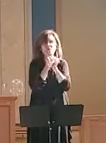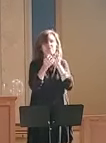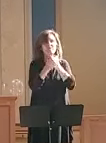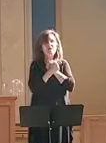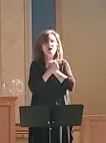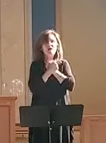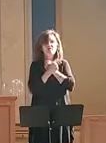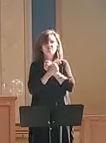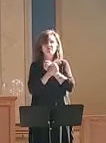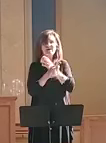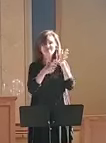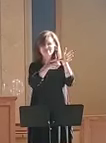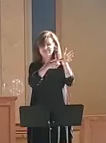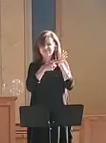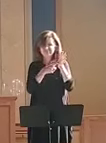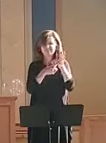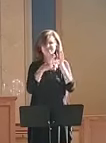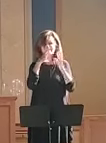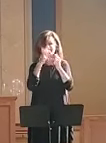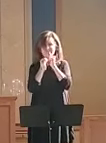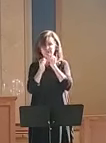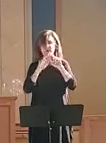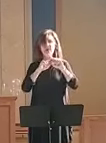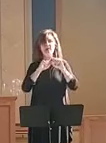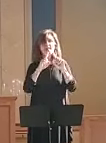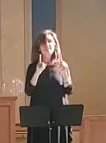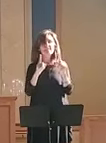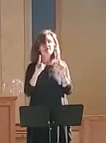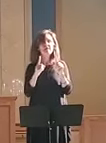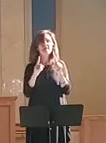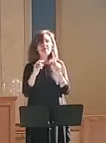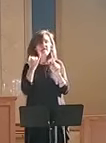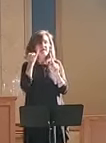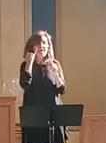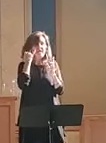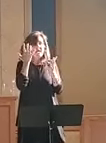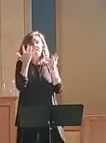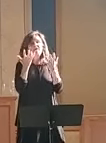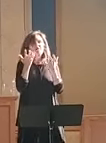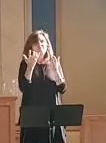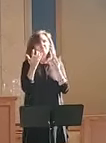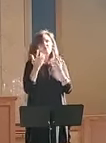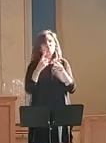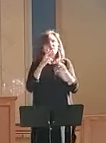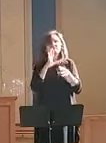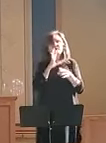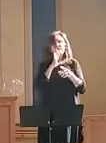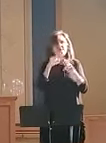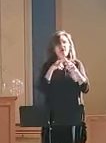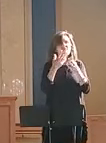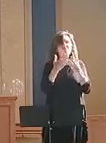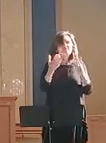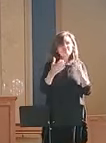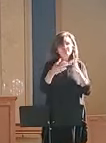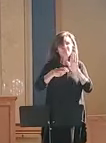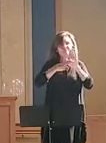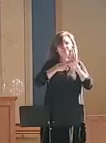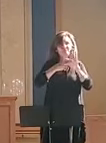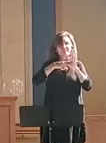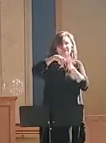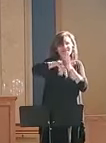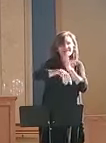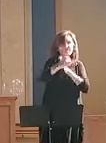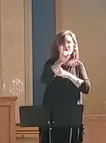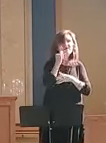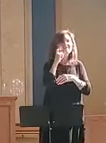But to go deeper than labels of something like suspect, victim, criminal, there's only one label that does matter, and